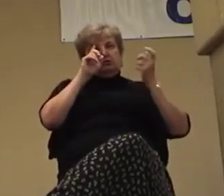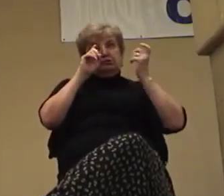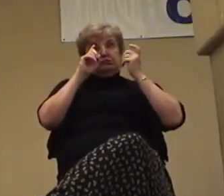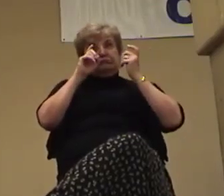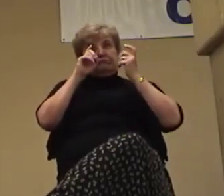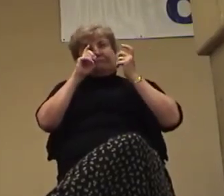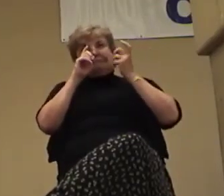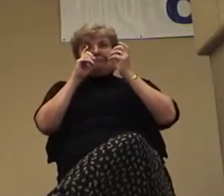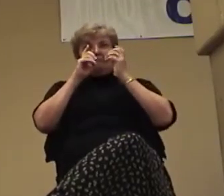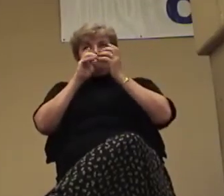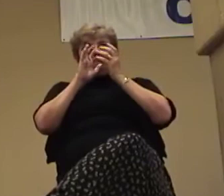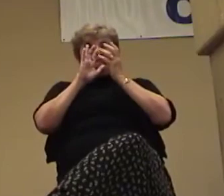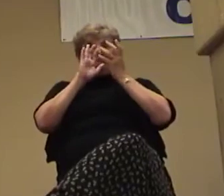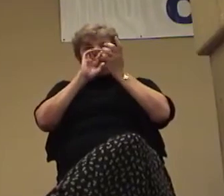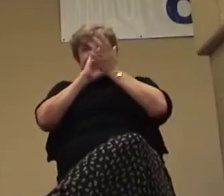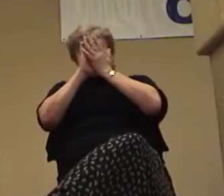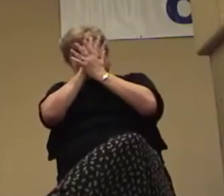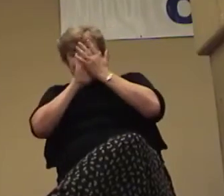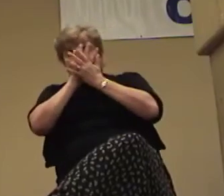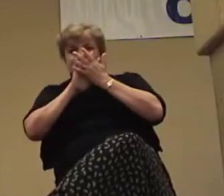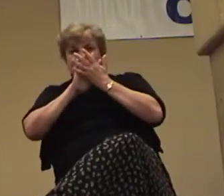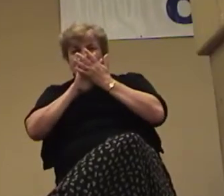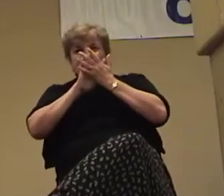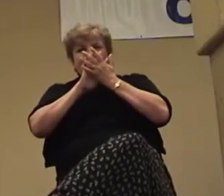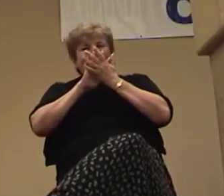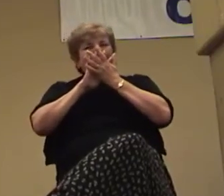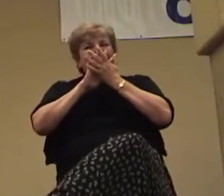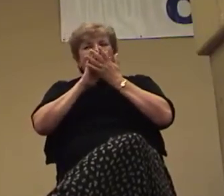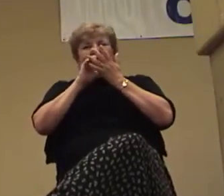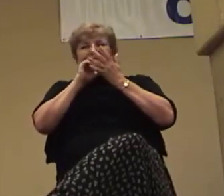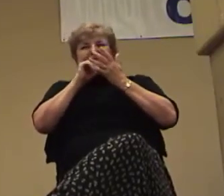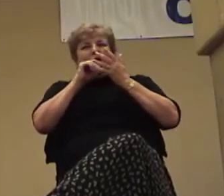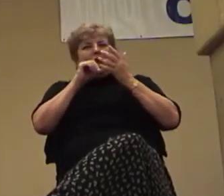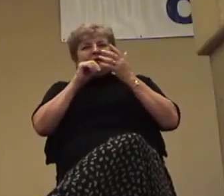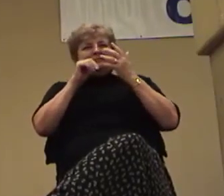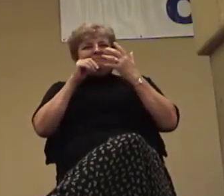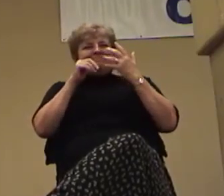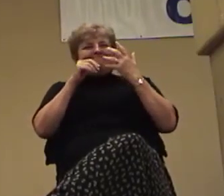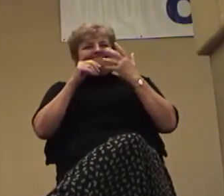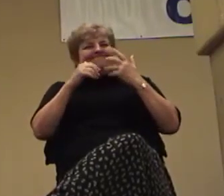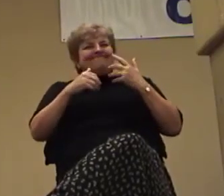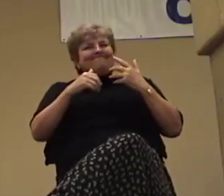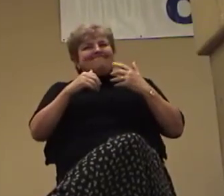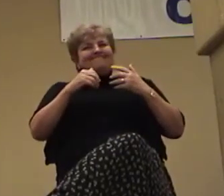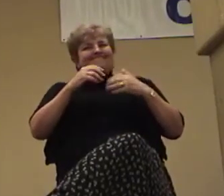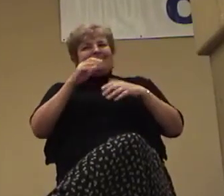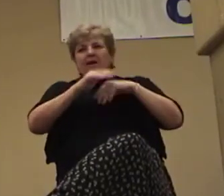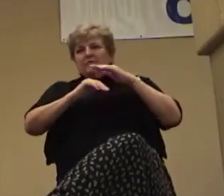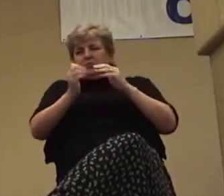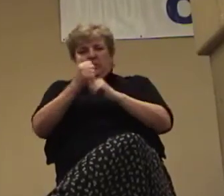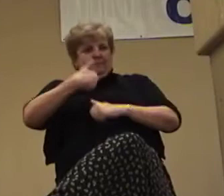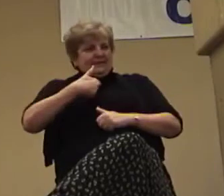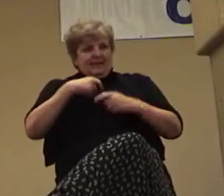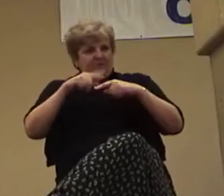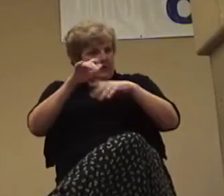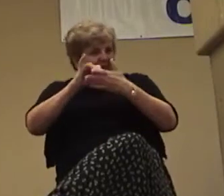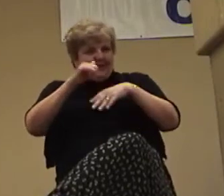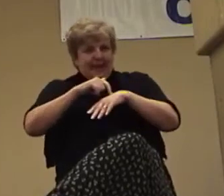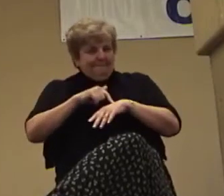I was living in doubt, insecurity the entire time. And I remember thinking that that's what